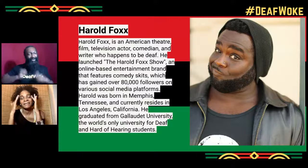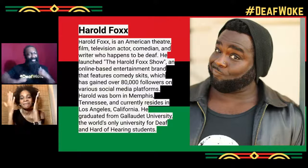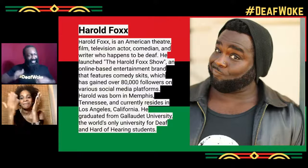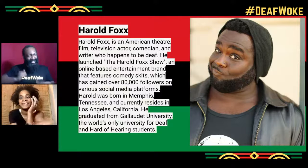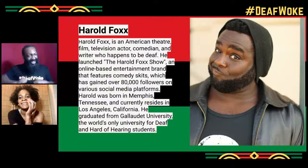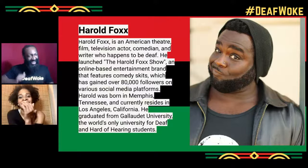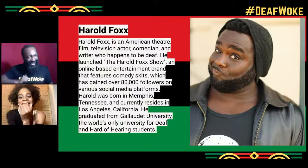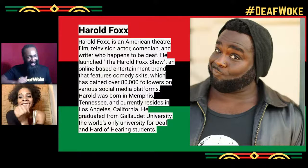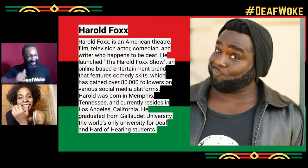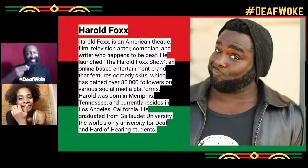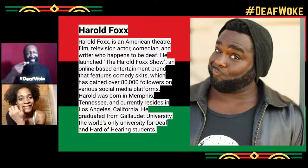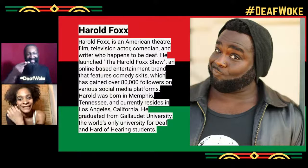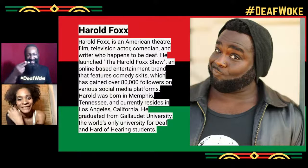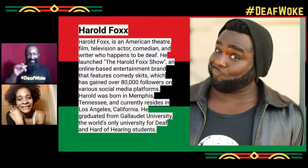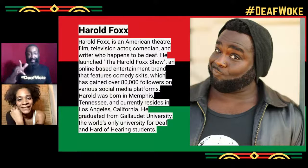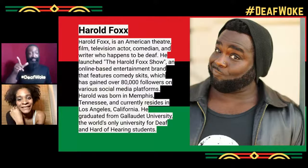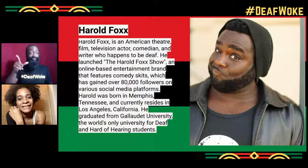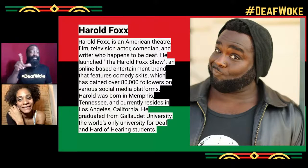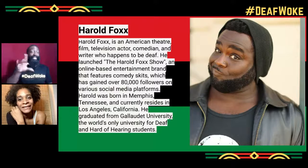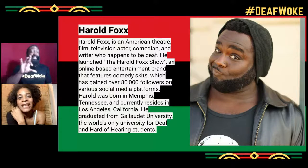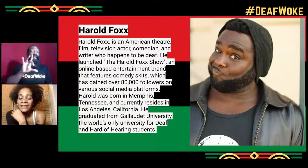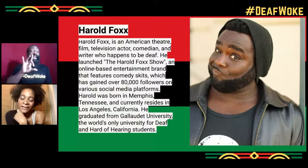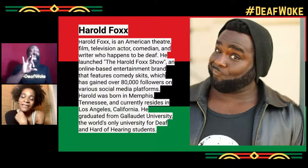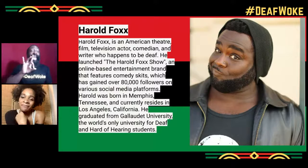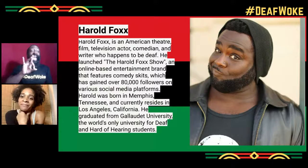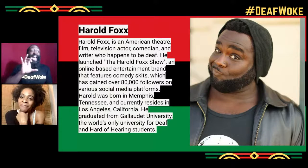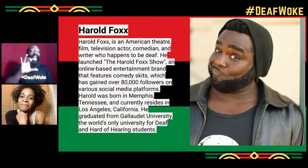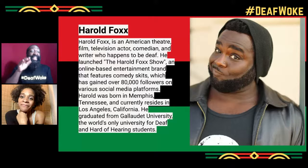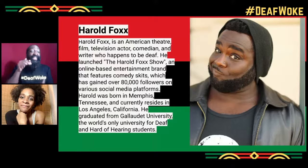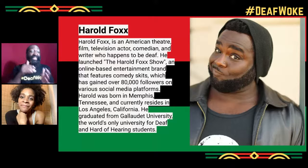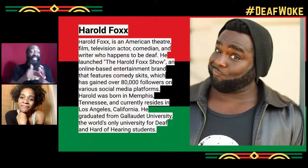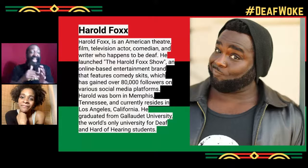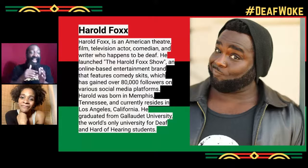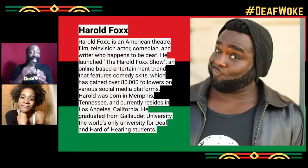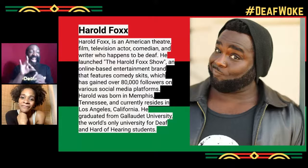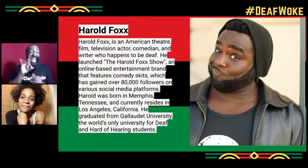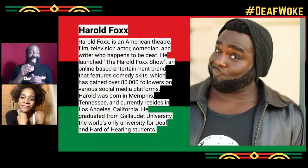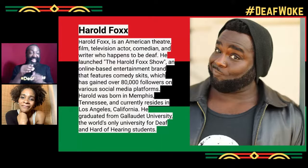writer. He's deaf. He has his own show.